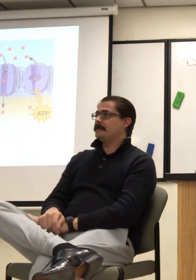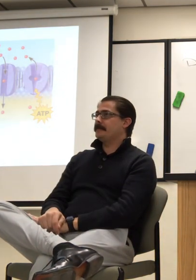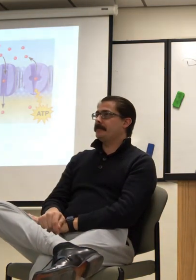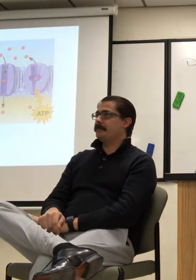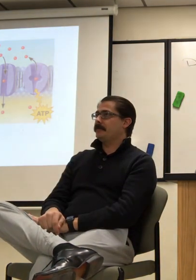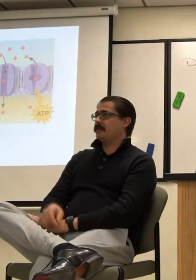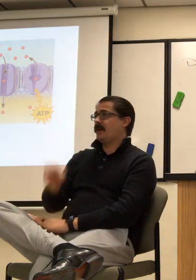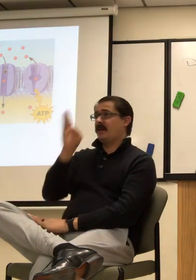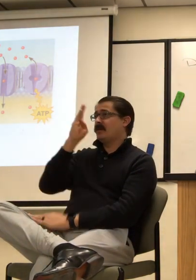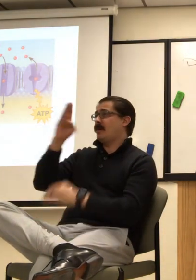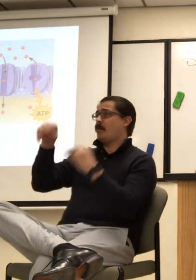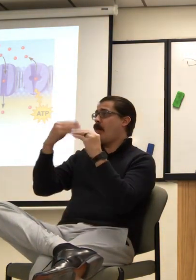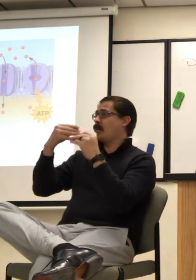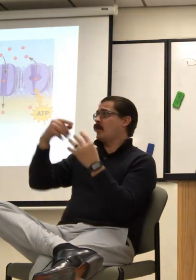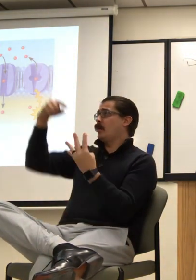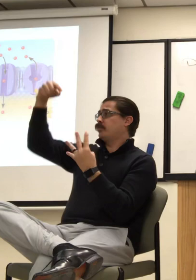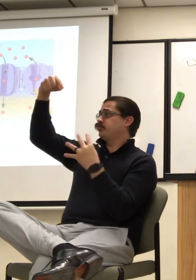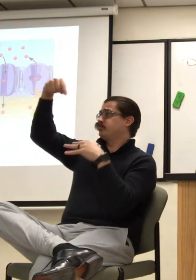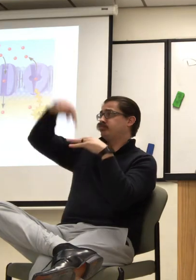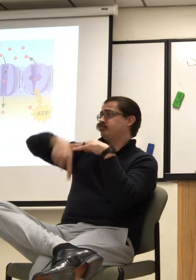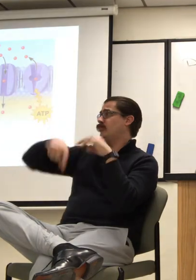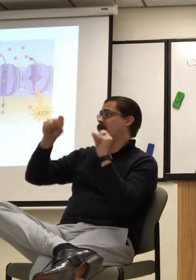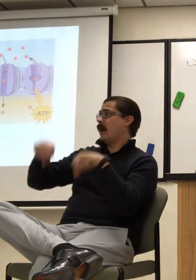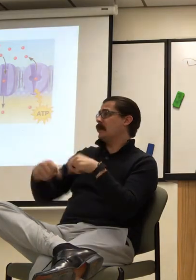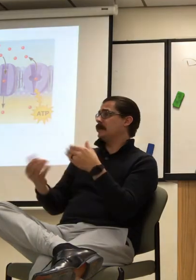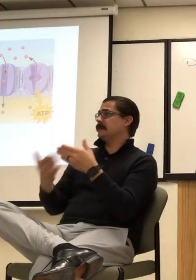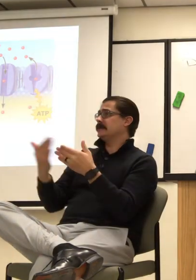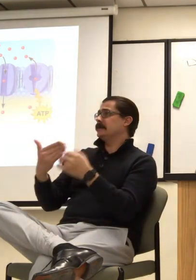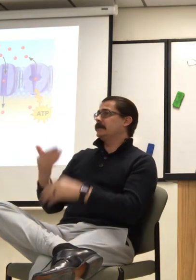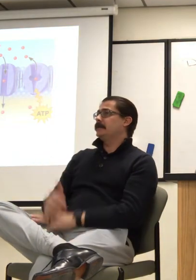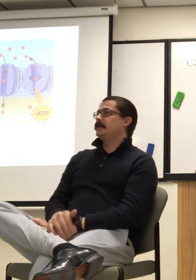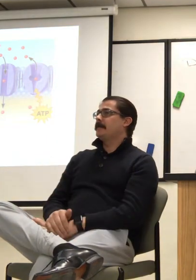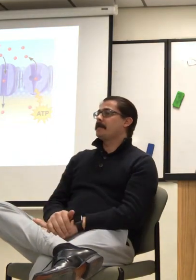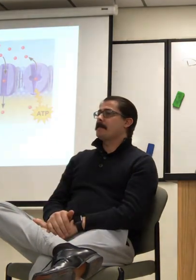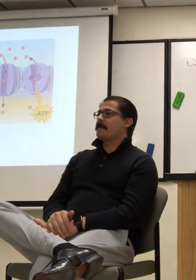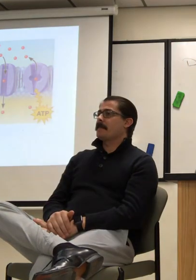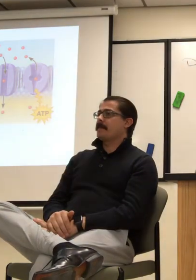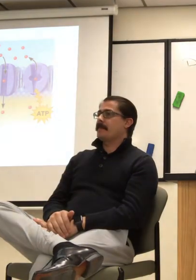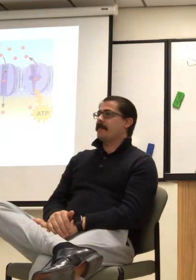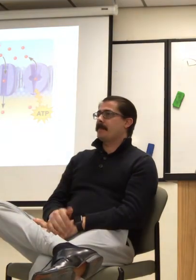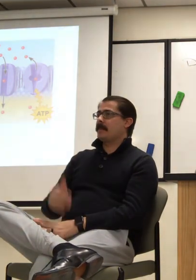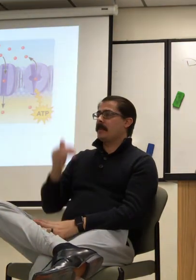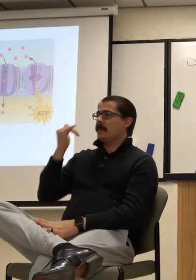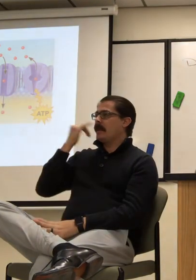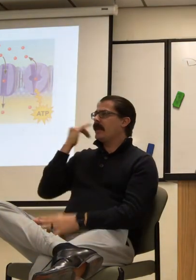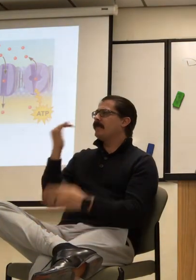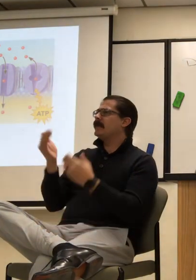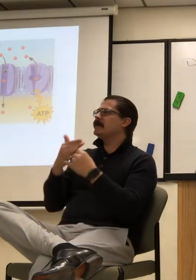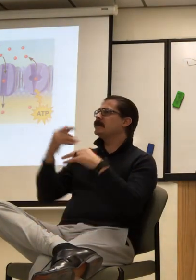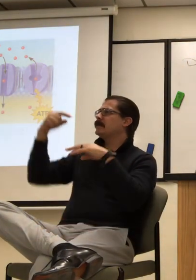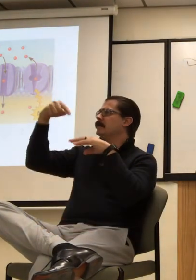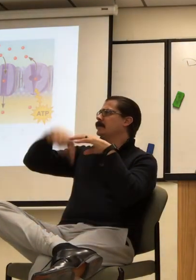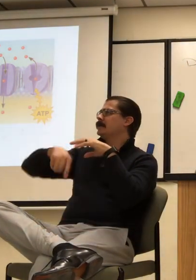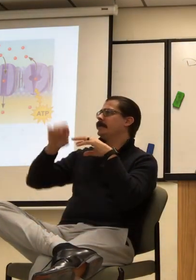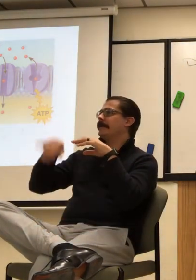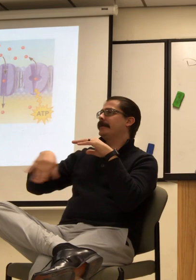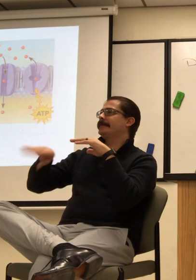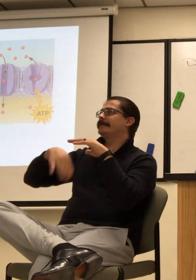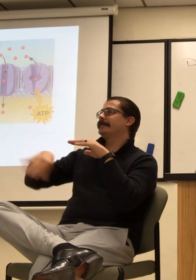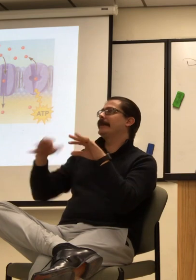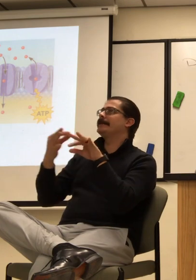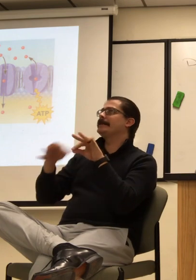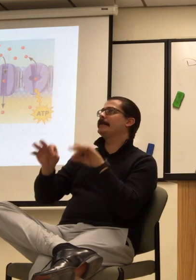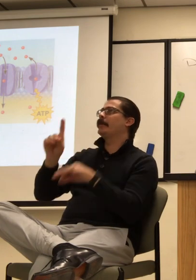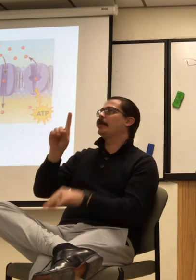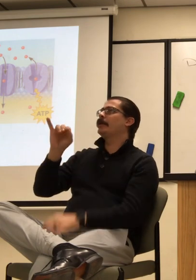just molecules can just freely pass. So if you can just freely pass, they just call that simple diffusion, okay?